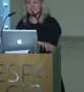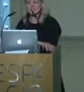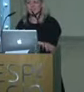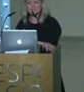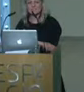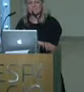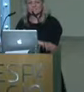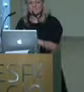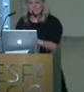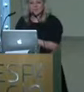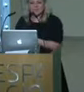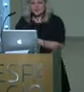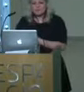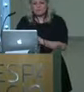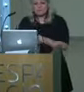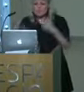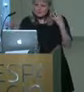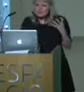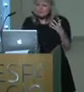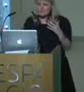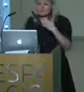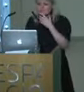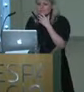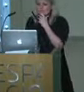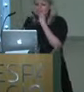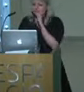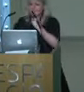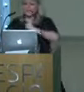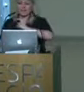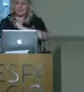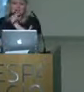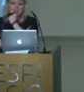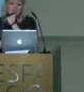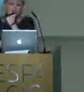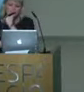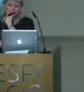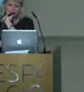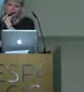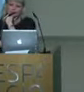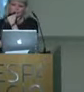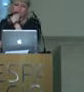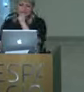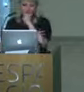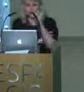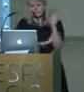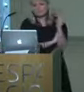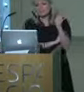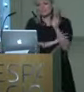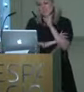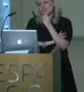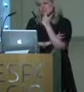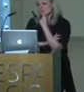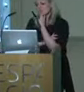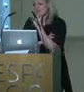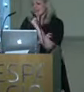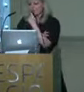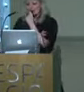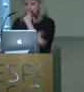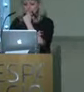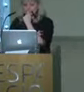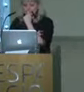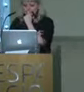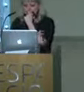as much. So that was an important distinction that was made